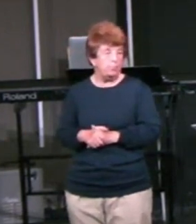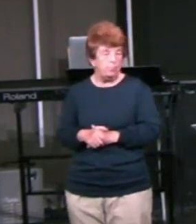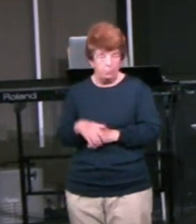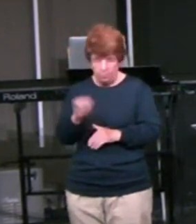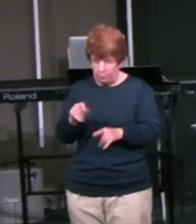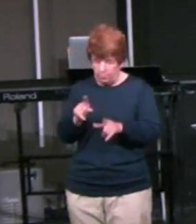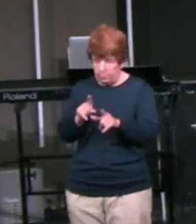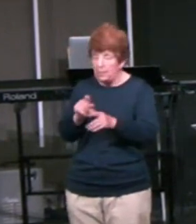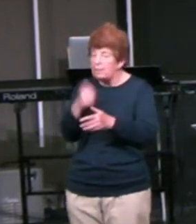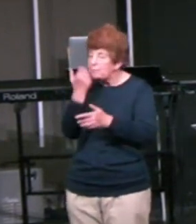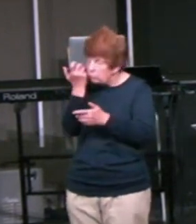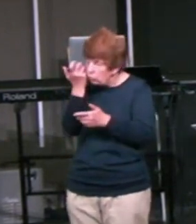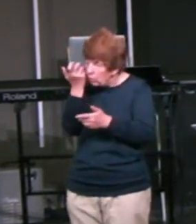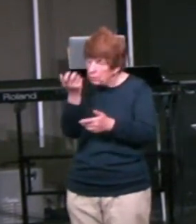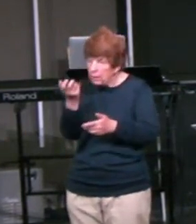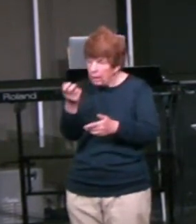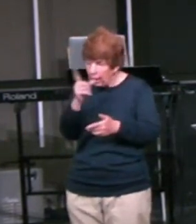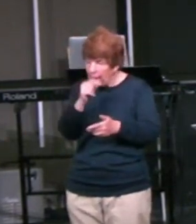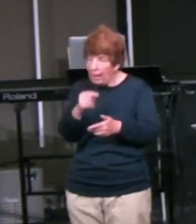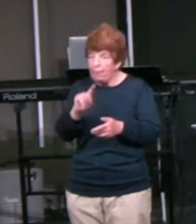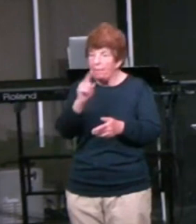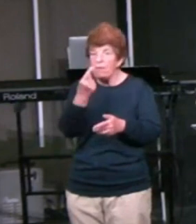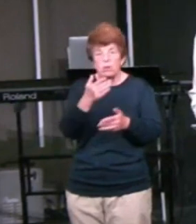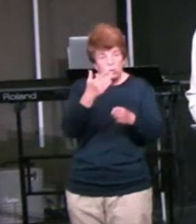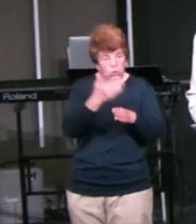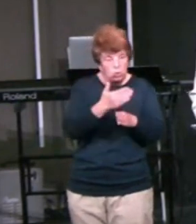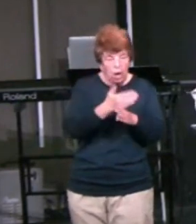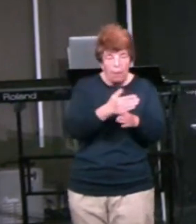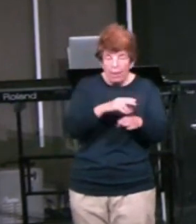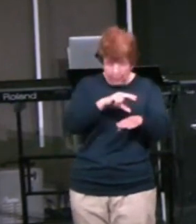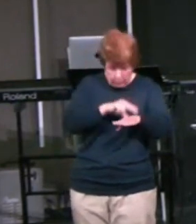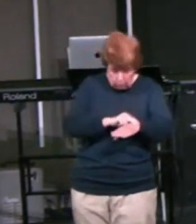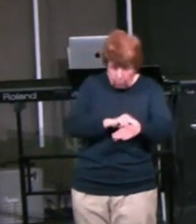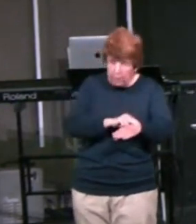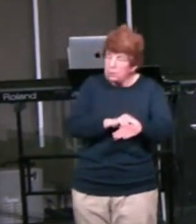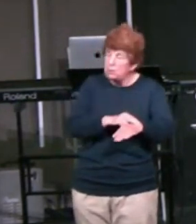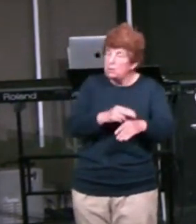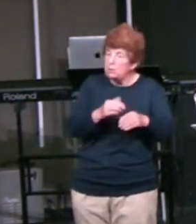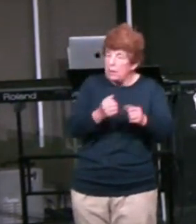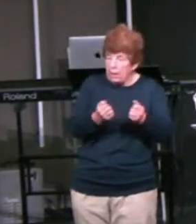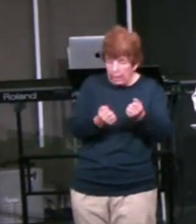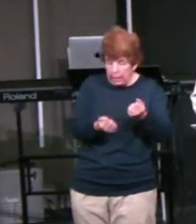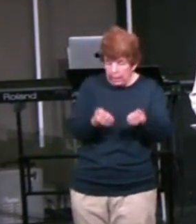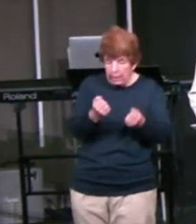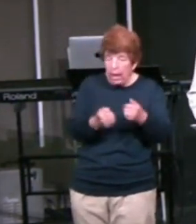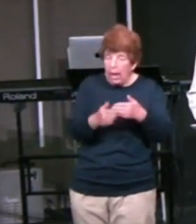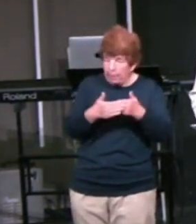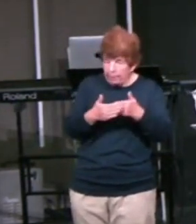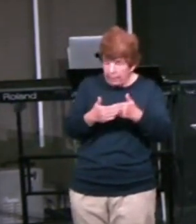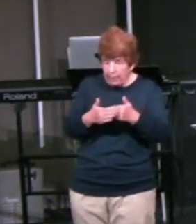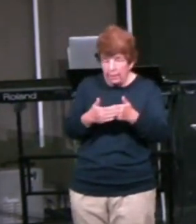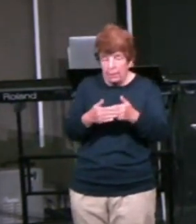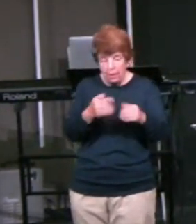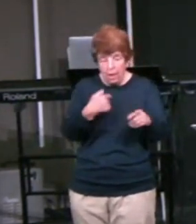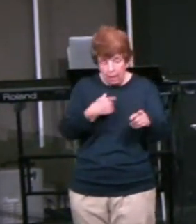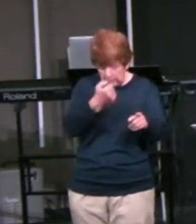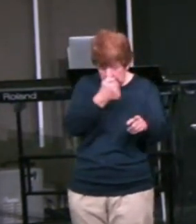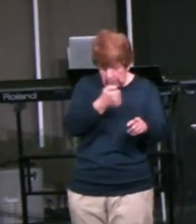In years to come, when I had my first job as an apprentice motor mechanic, the age of